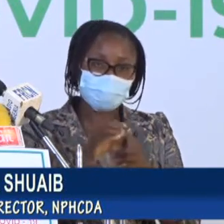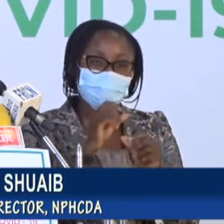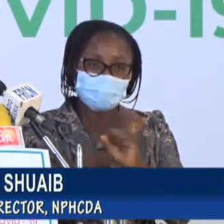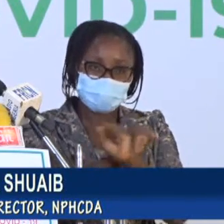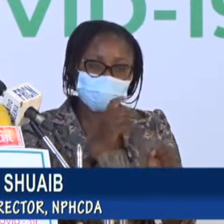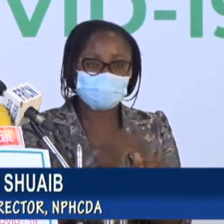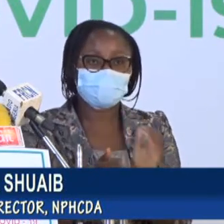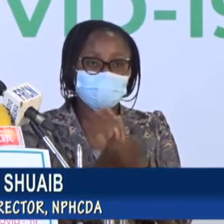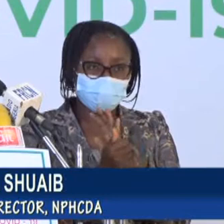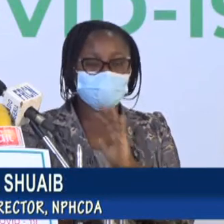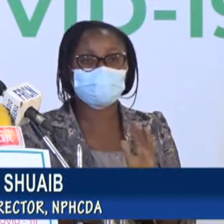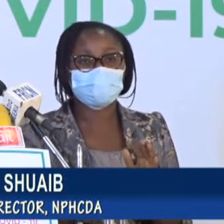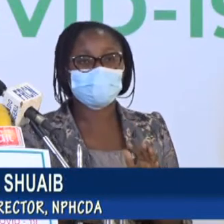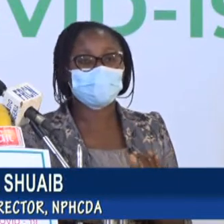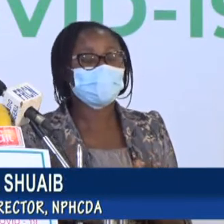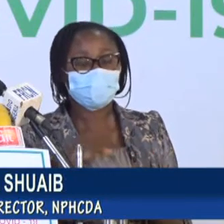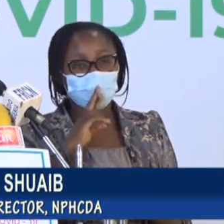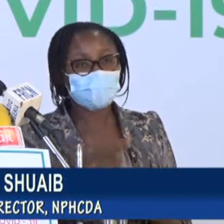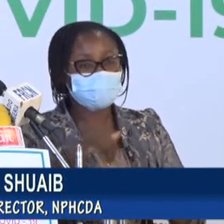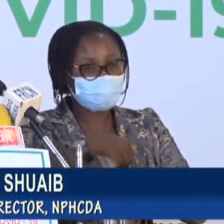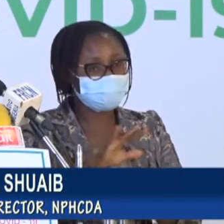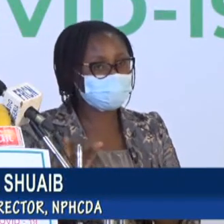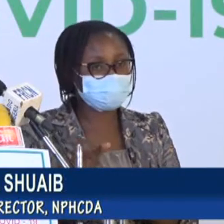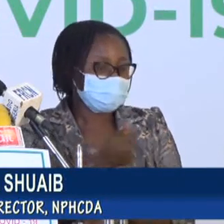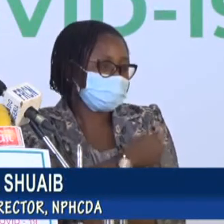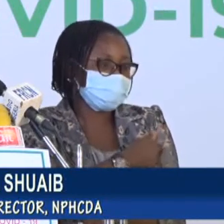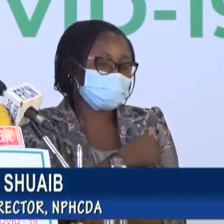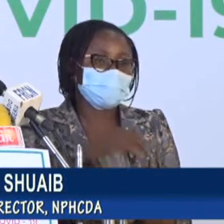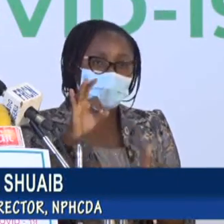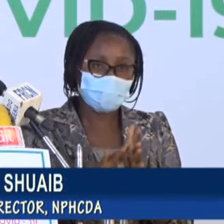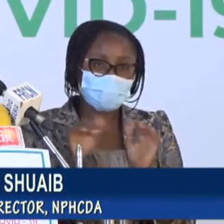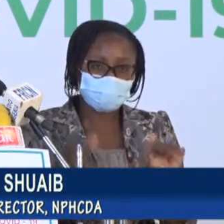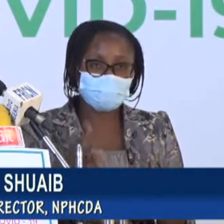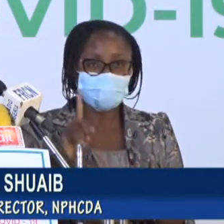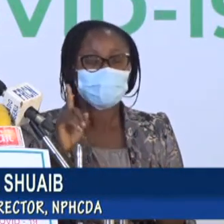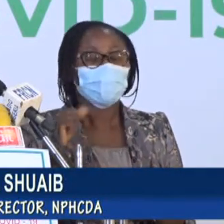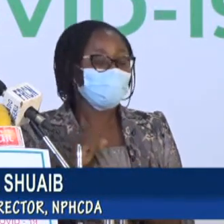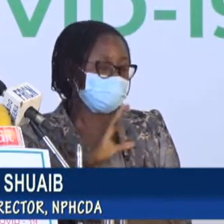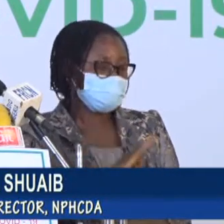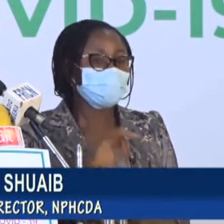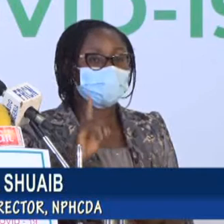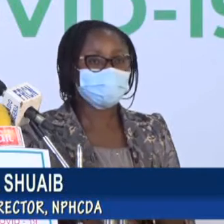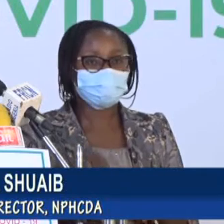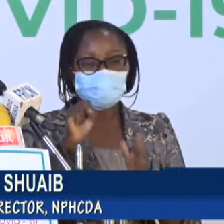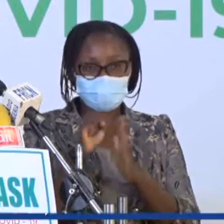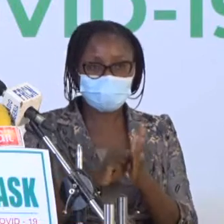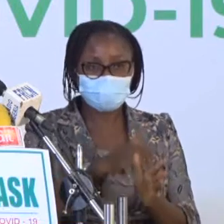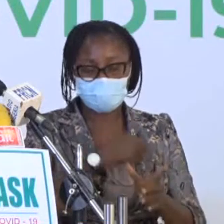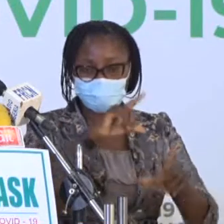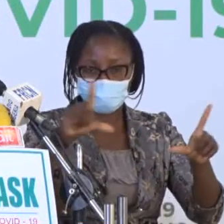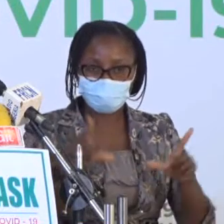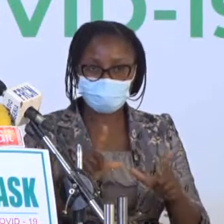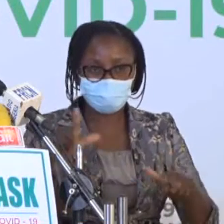potent. We are designating vaccine accountability officers in the states and local government areas